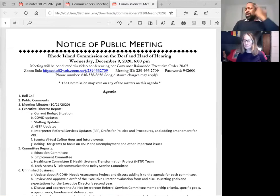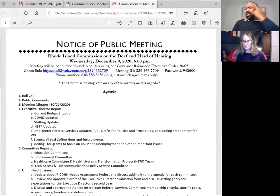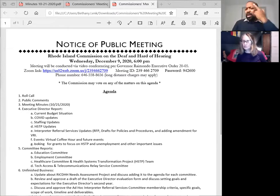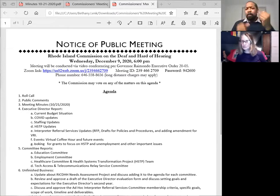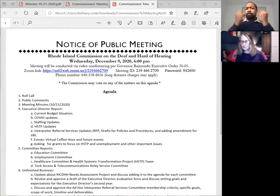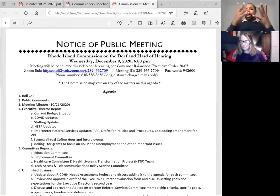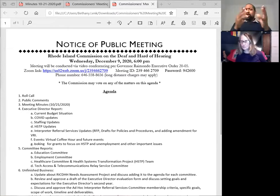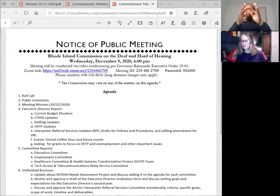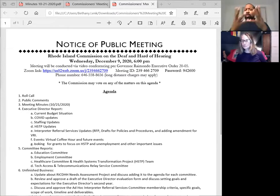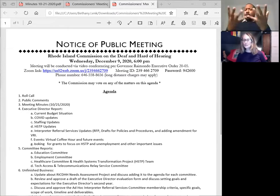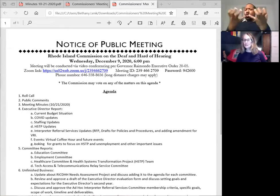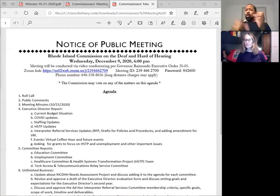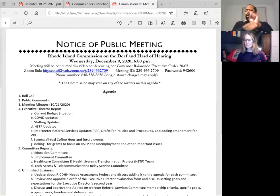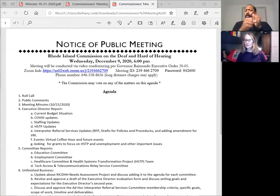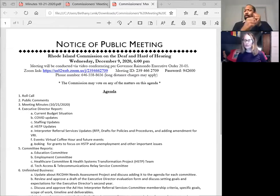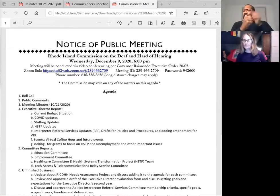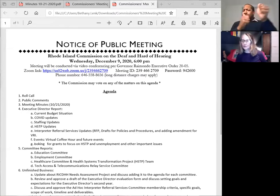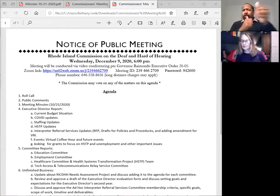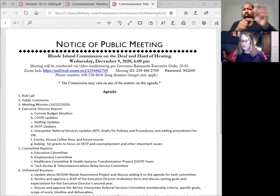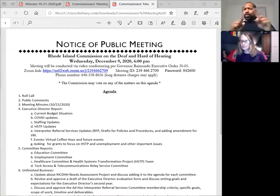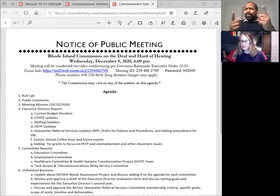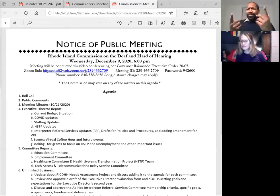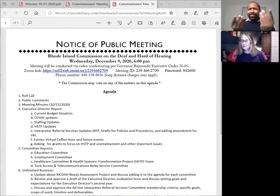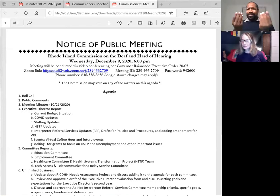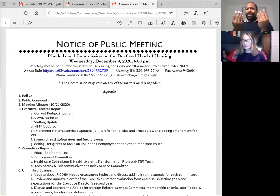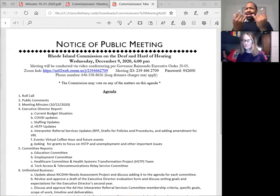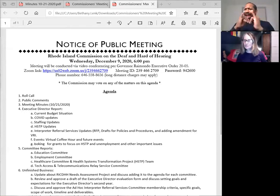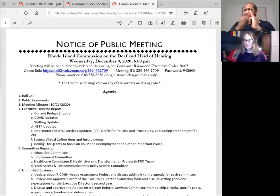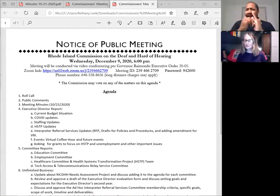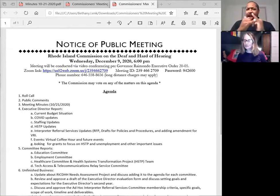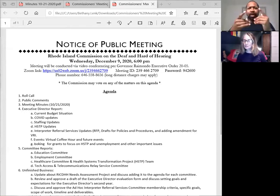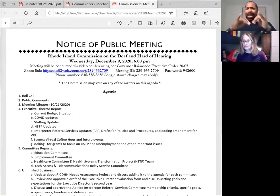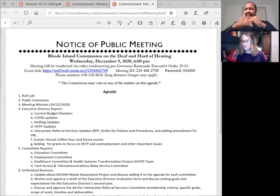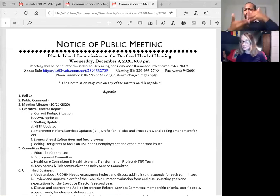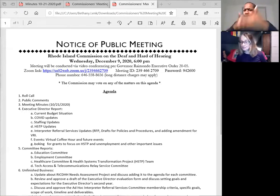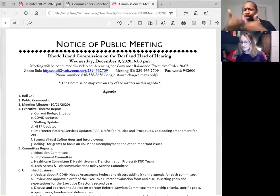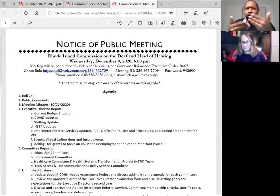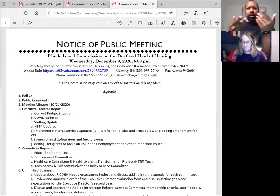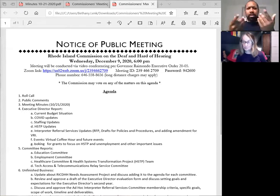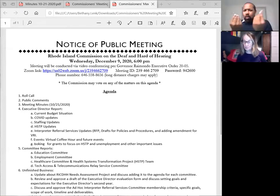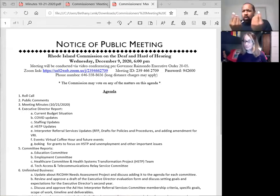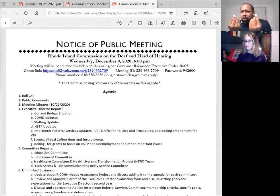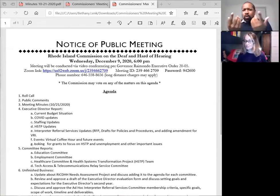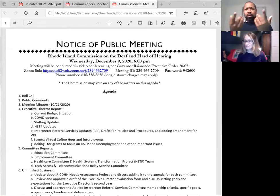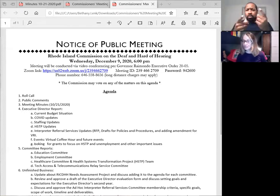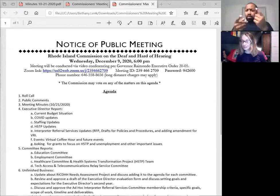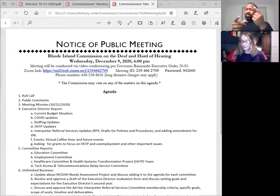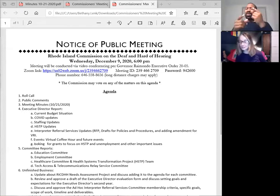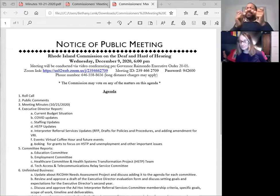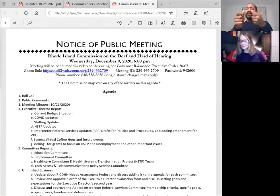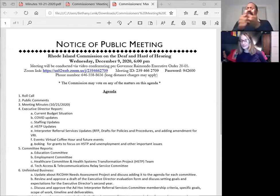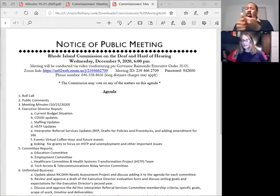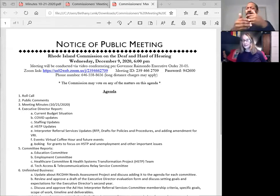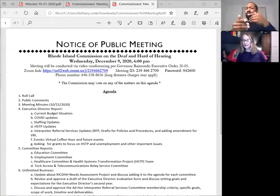the shortage of interpreters. With COVID, you know, a lot of people are doing distance interpreting, distance